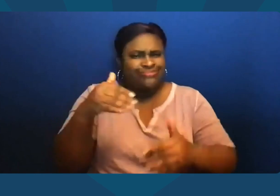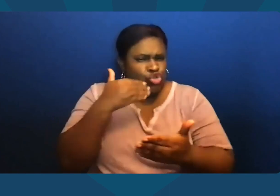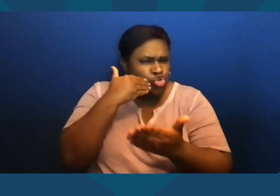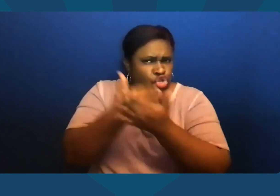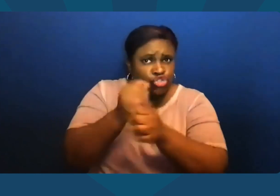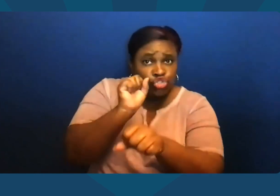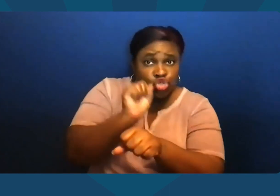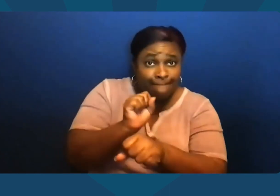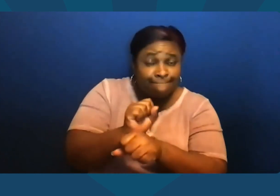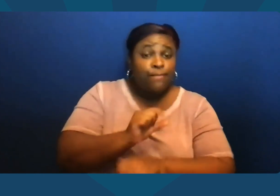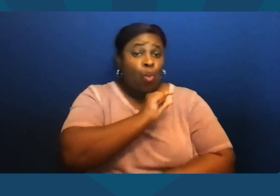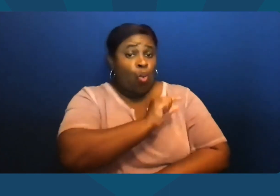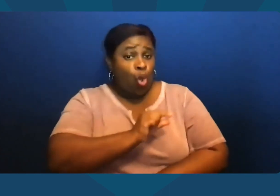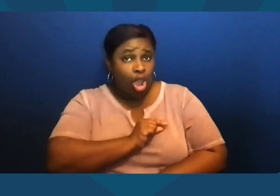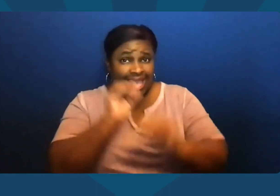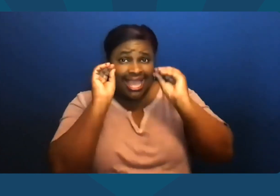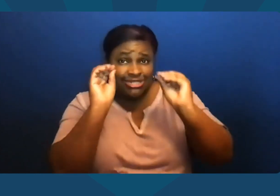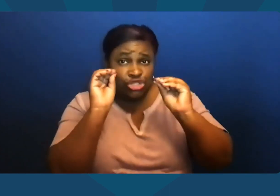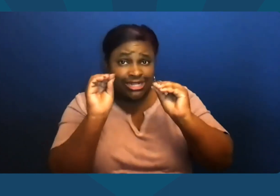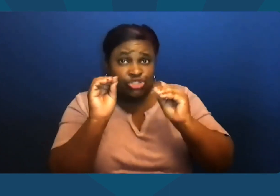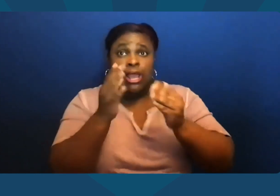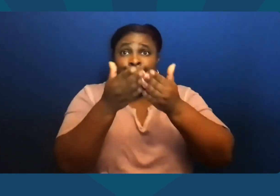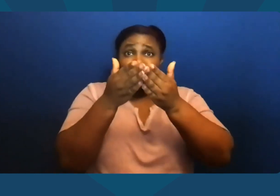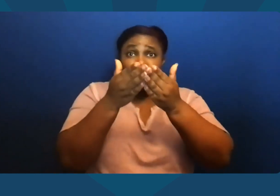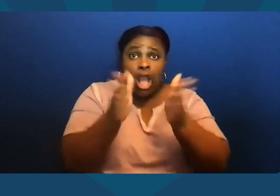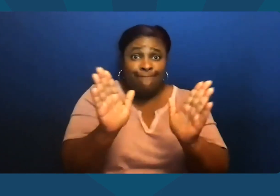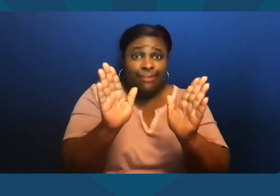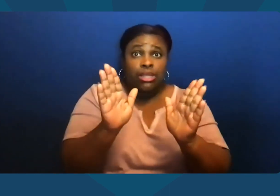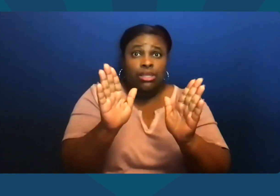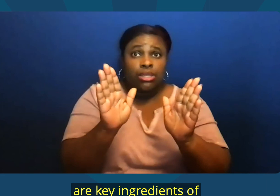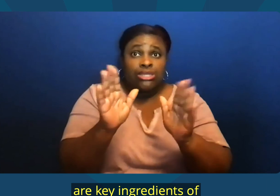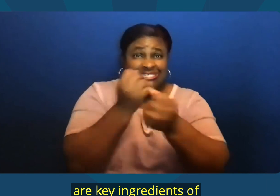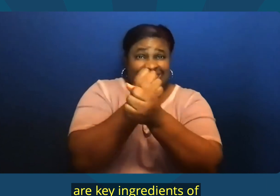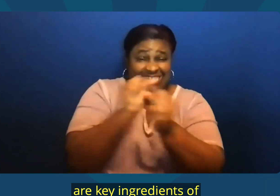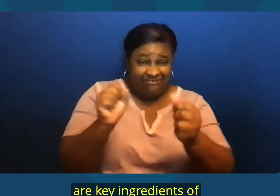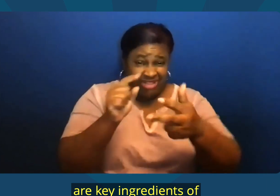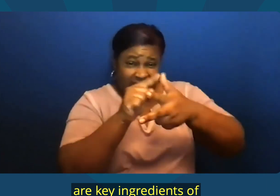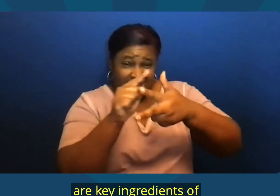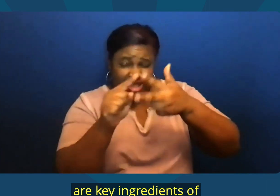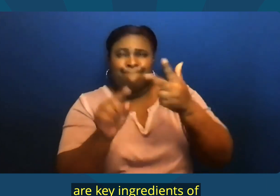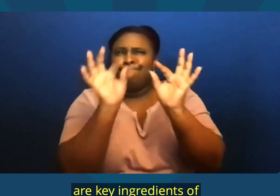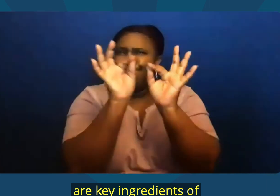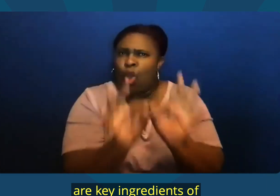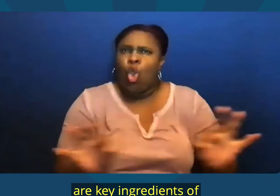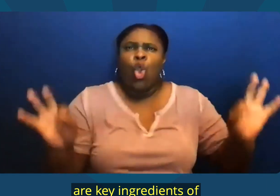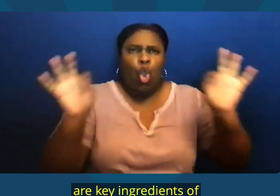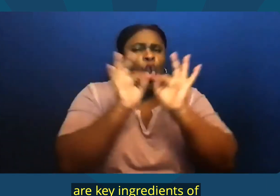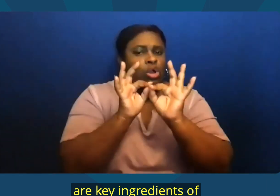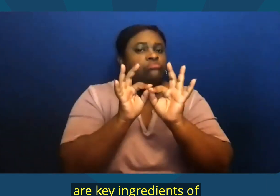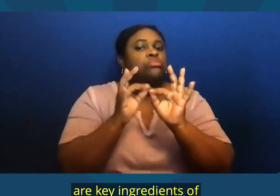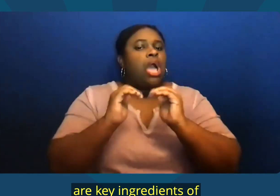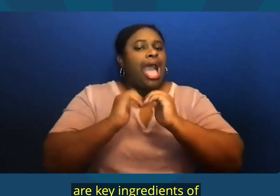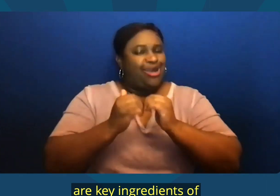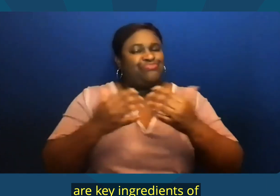Bob knows that good jobs, quality education, and public safety are key ingredients